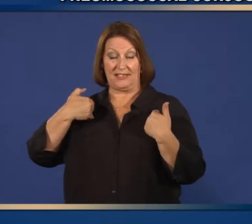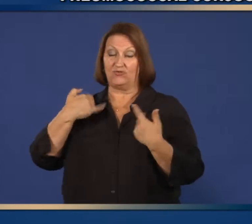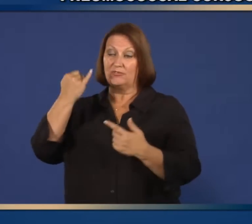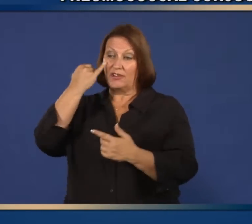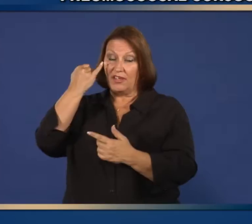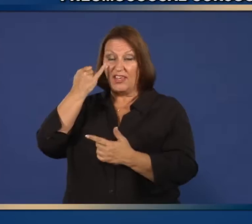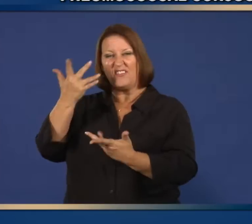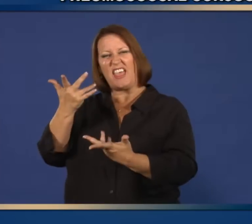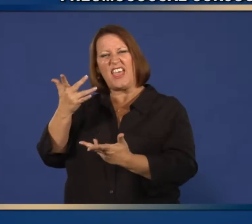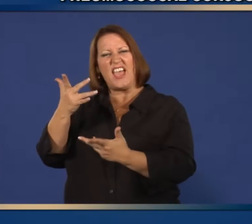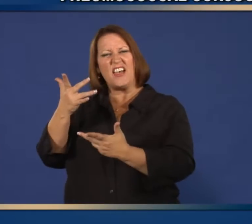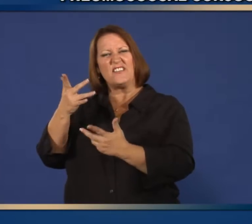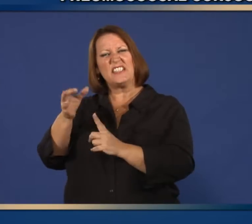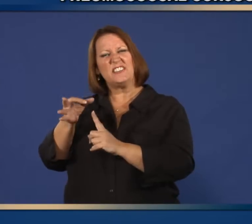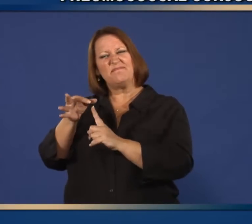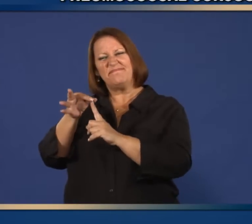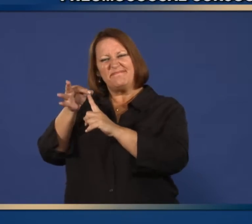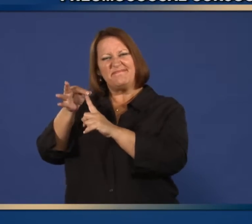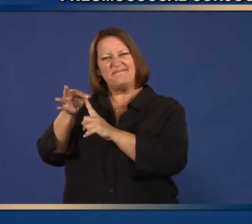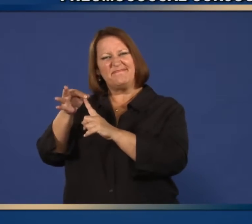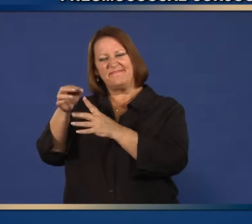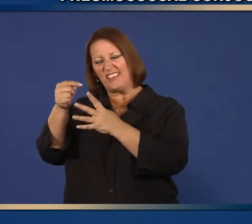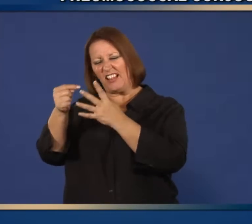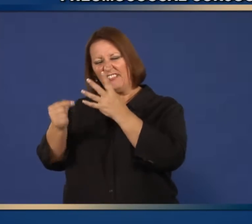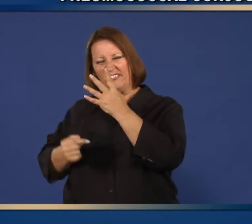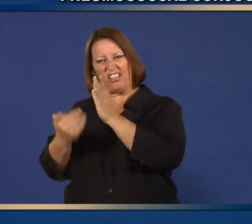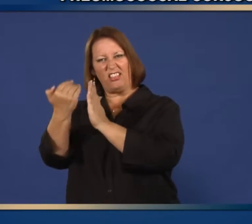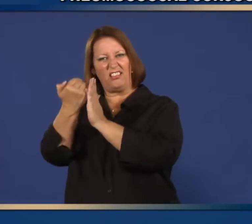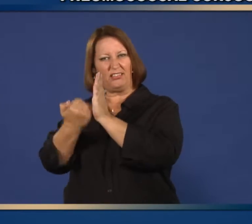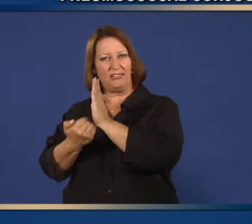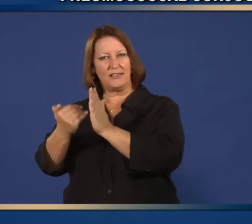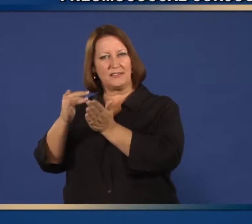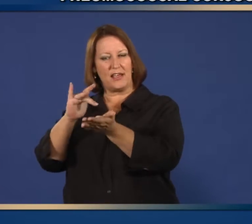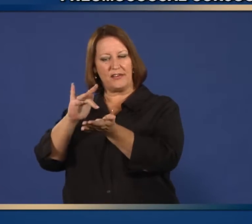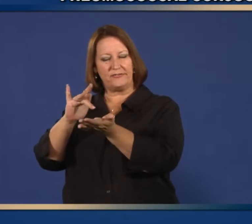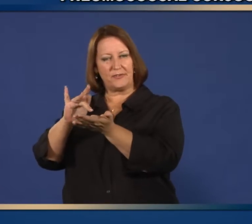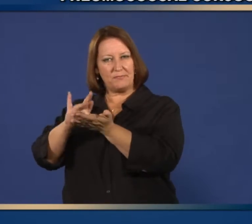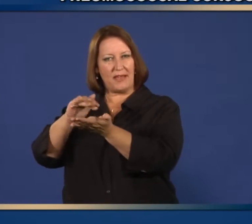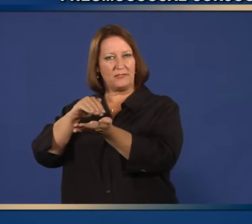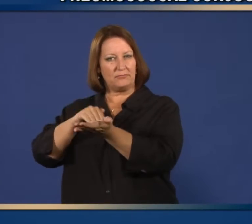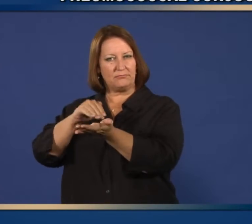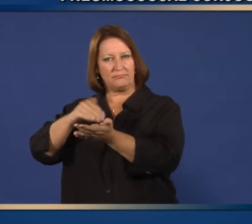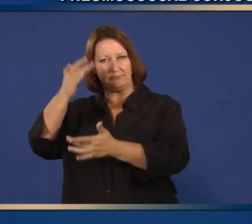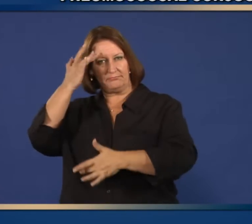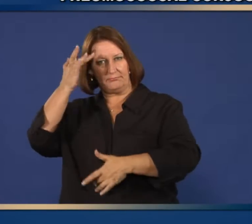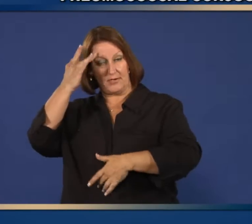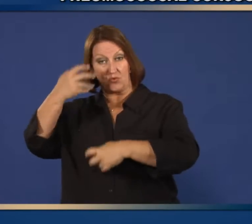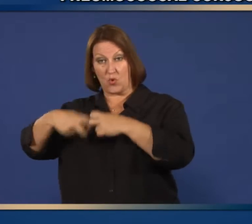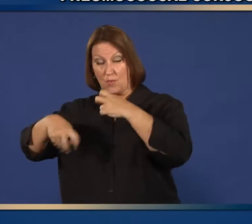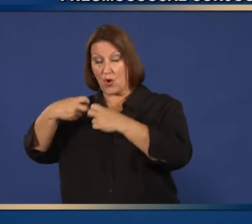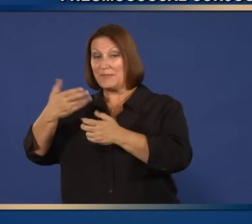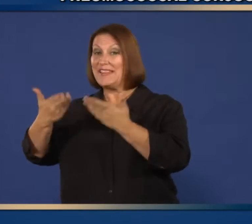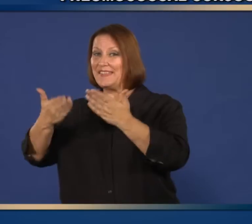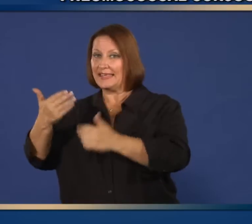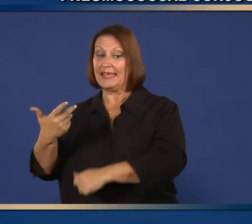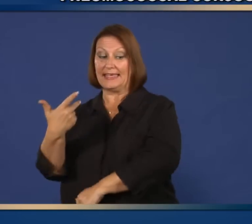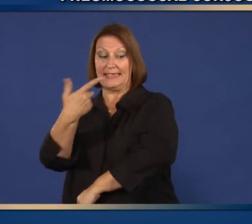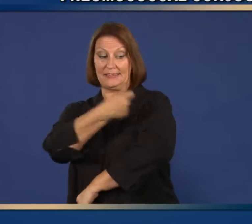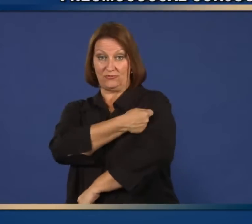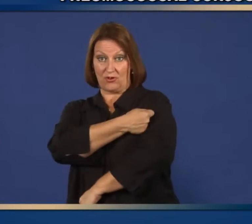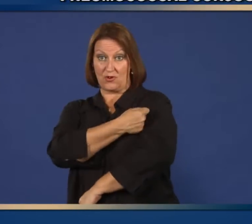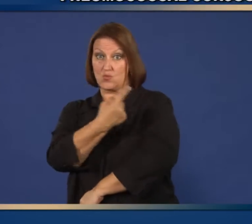6 through 18 years of age who have certain medical conditions, even if they have